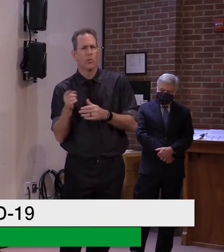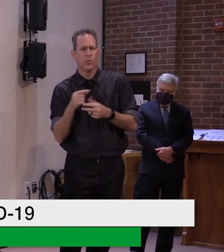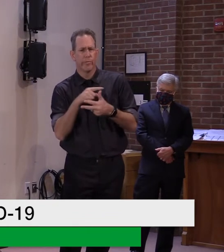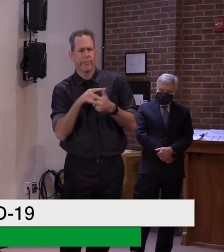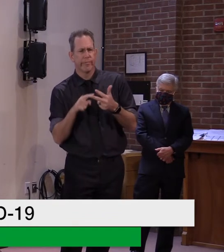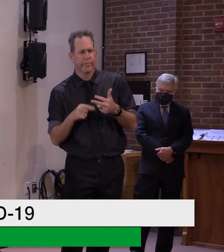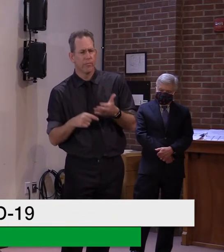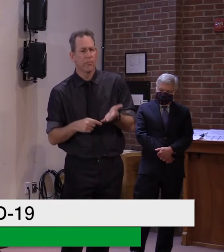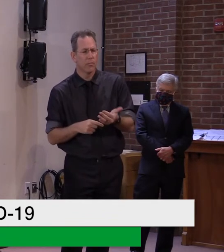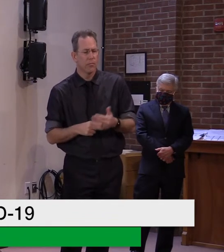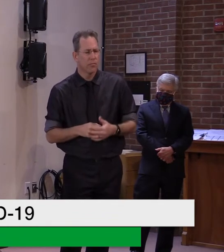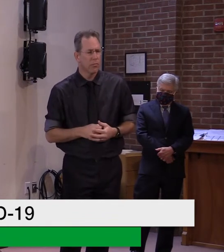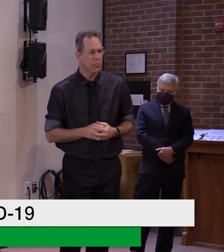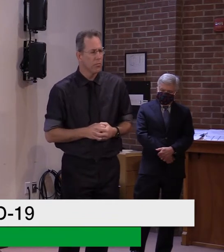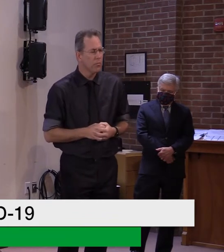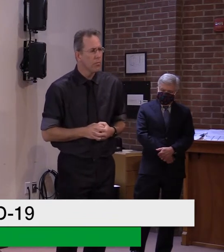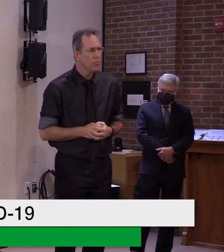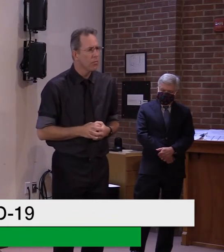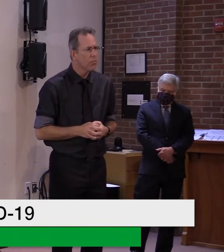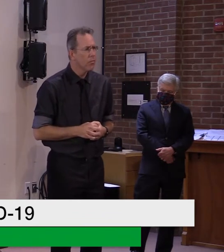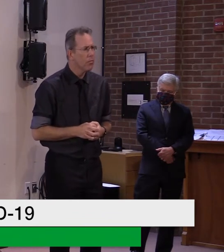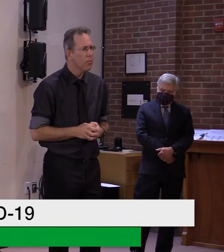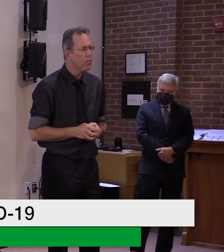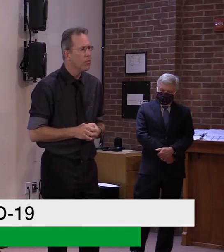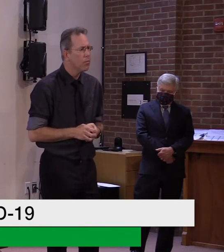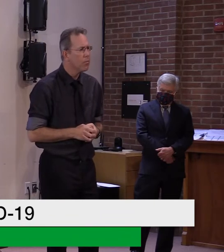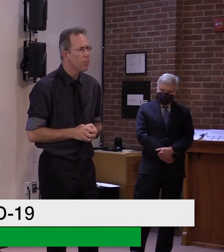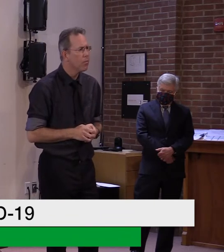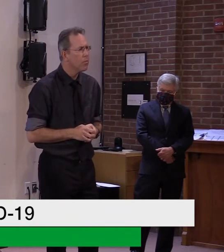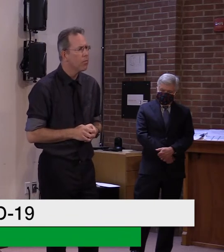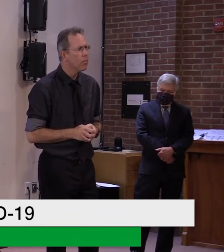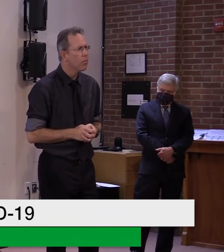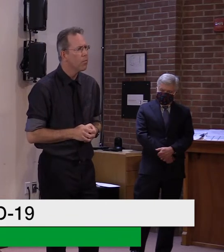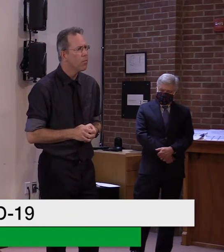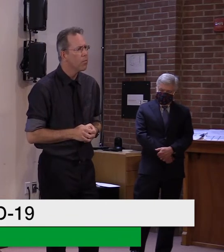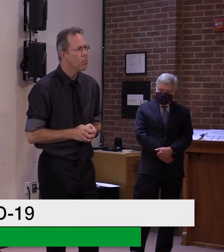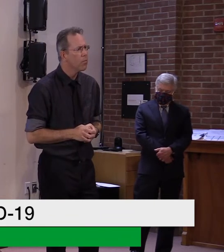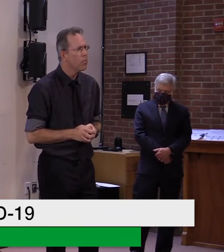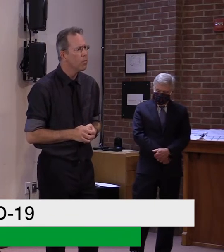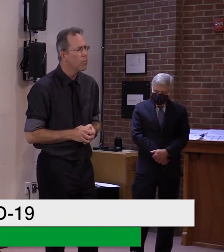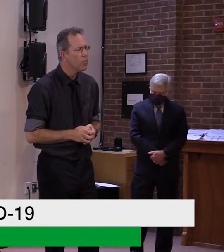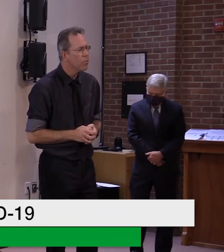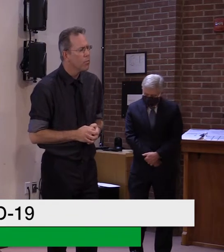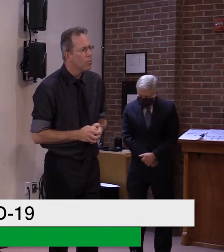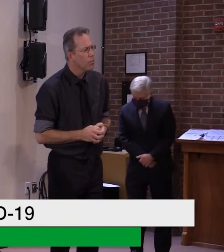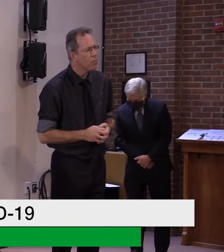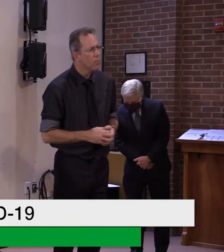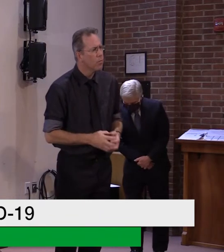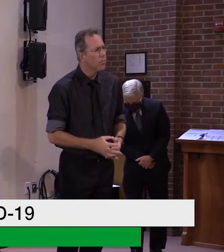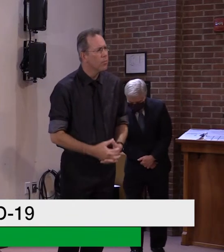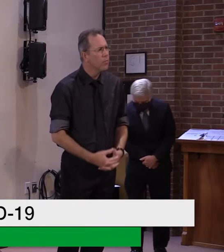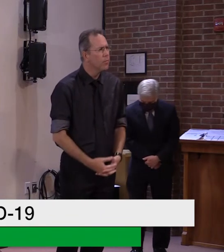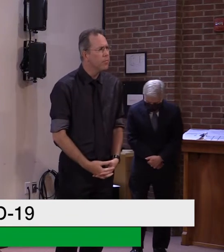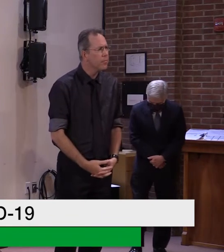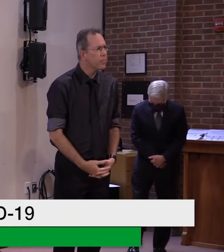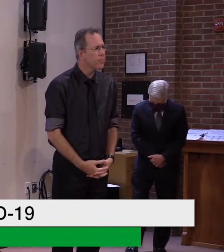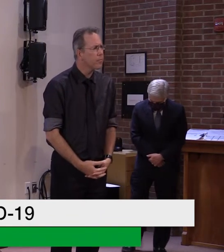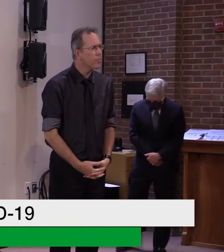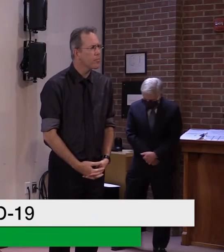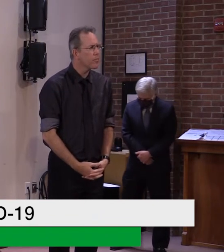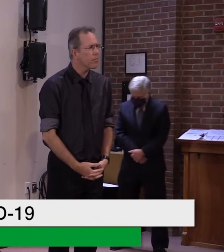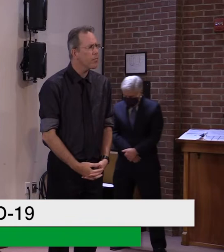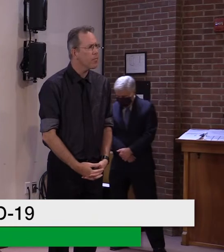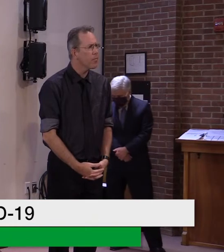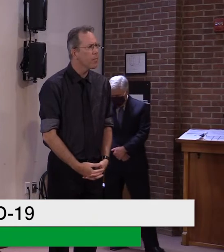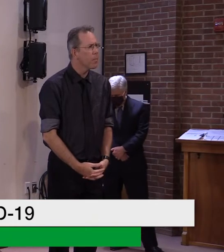above what it was in march three pandemic and i'm wondering his provided what he what he gets at what was the real what he felt like was the